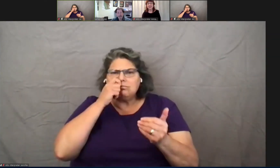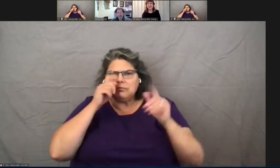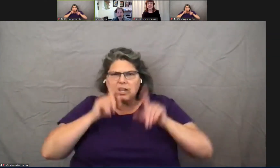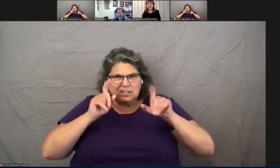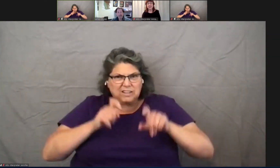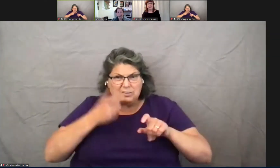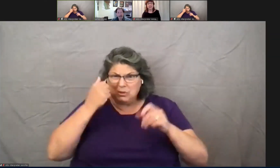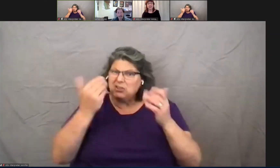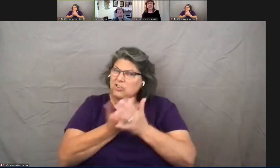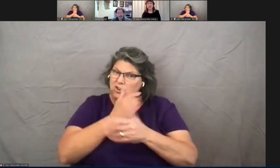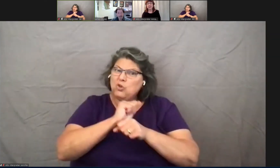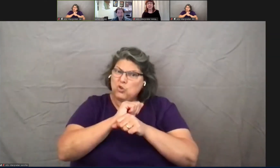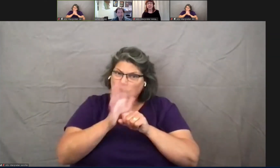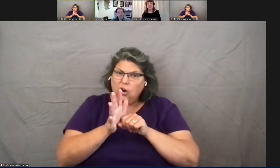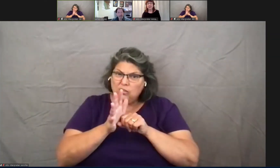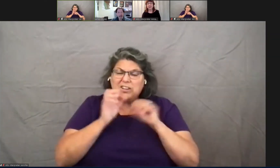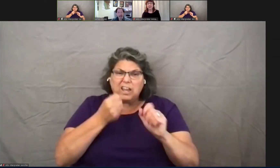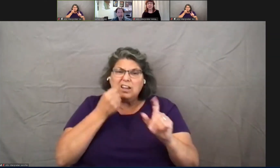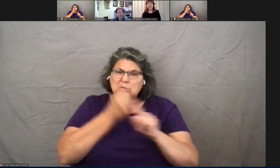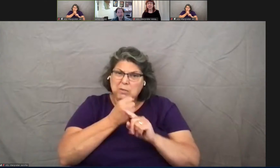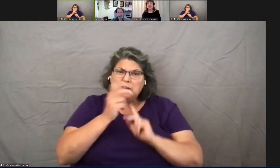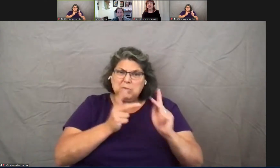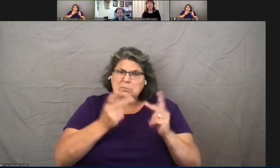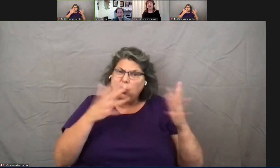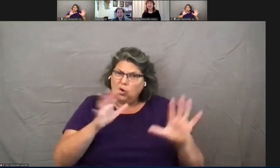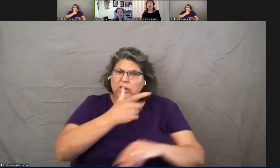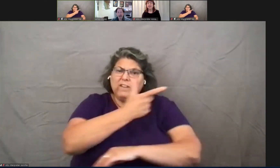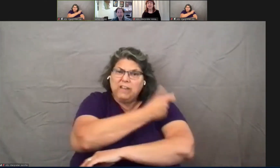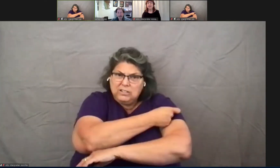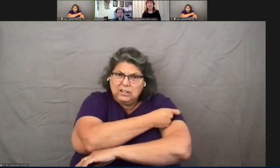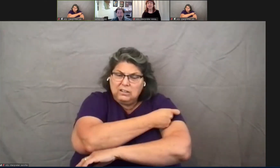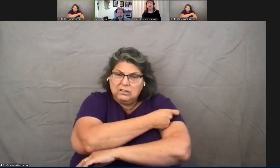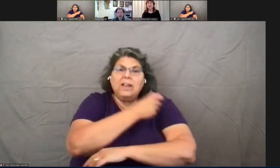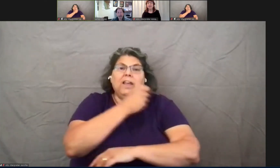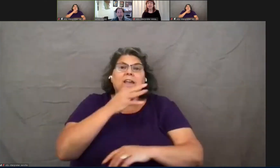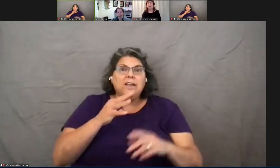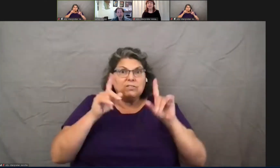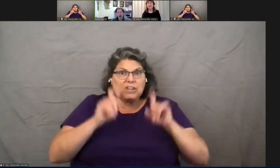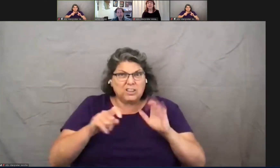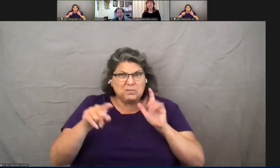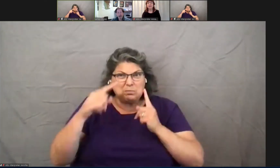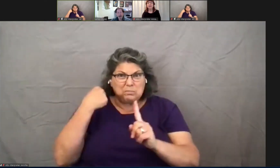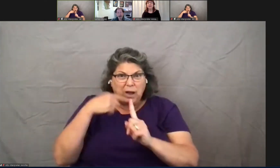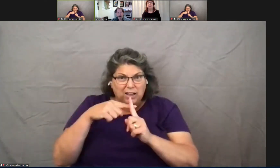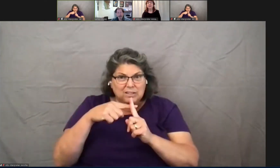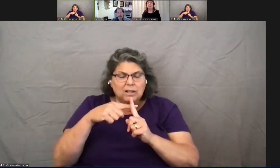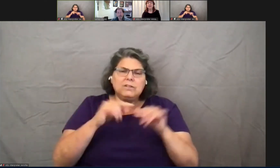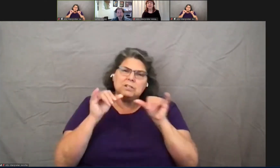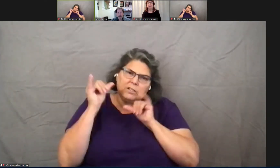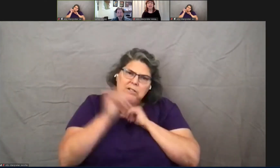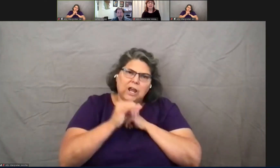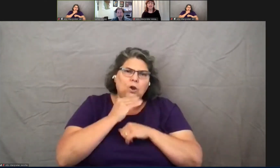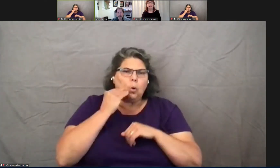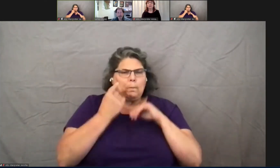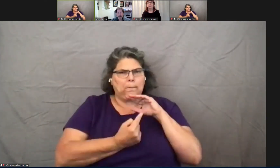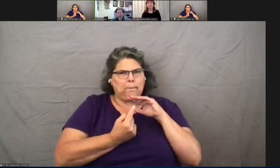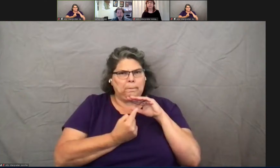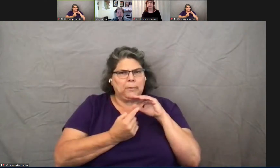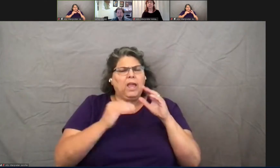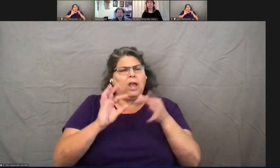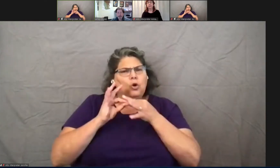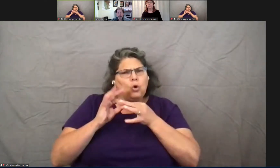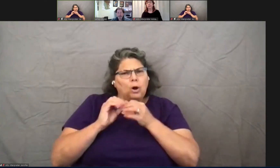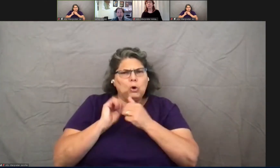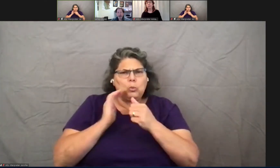and does affect vaccinated people. If you test positive, isolate and cooperate with our contact investigation and